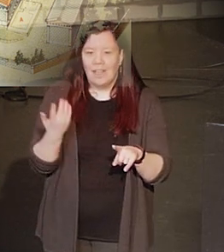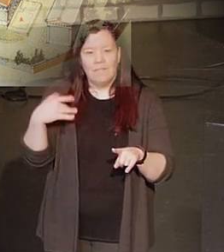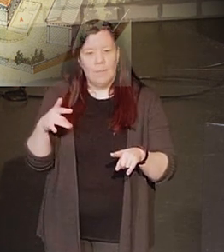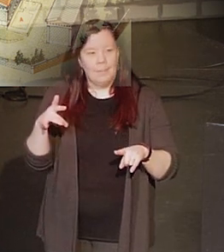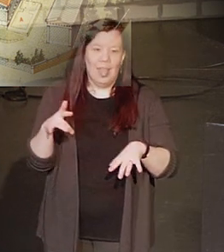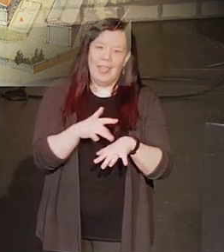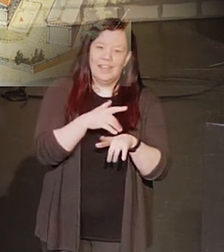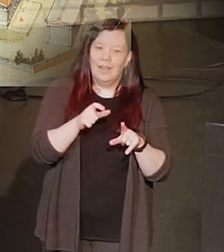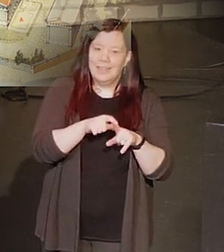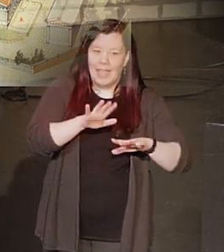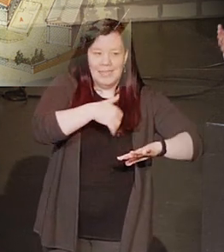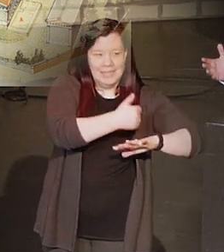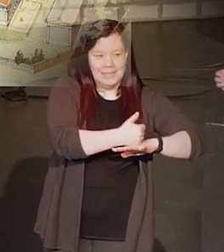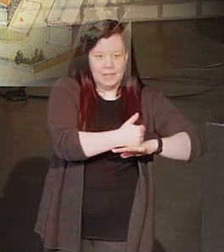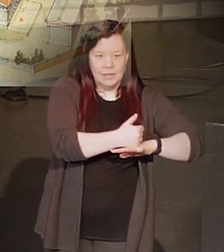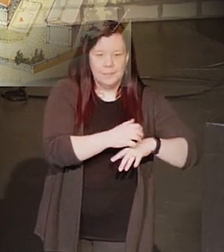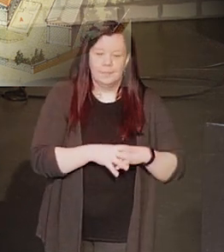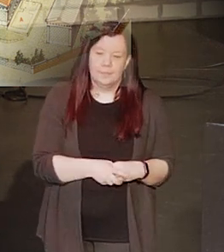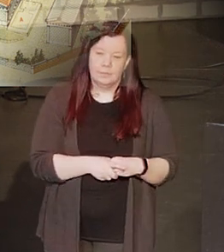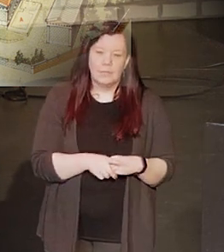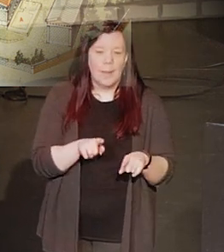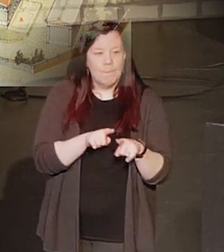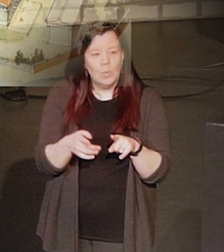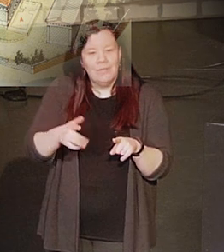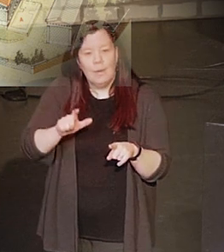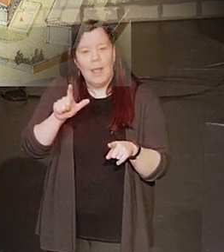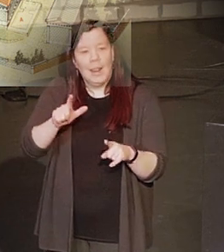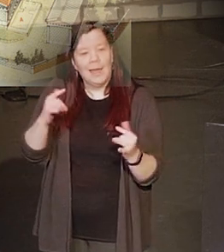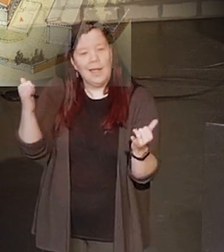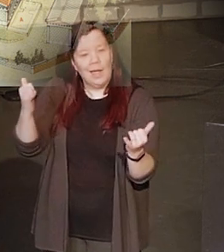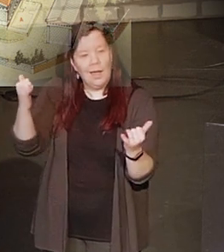Dionysus, some at the Dionysia, mostly at the Lanaia.